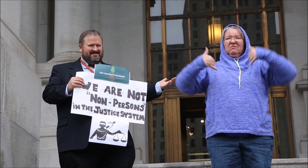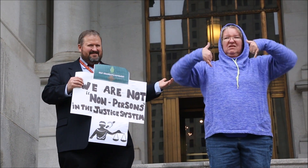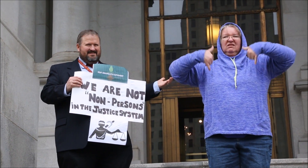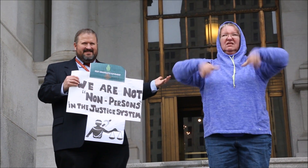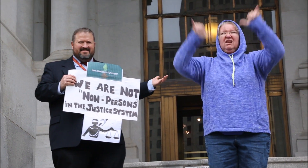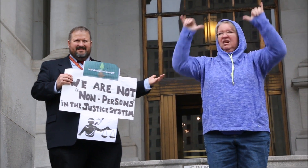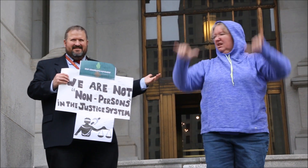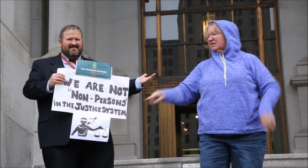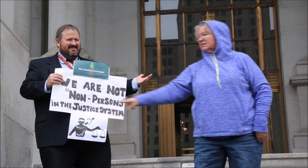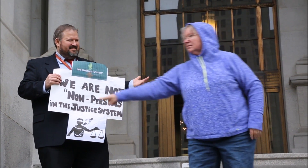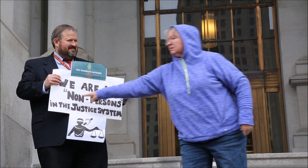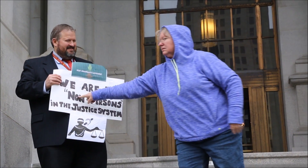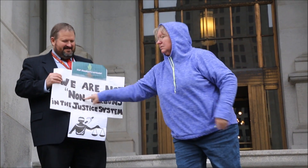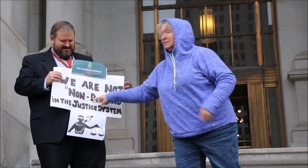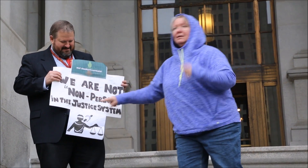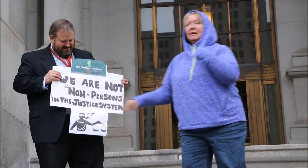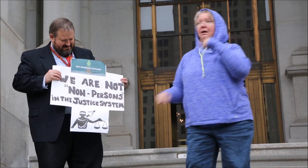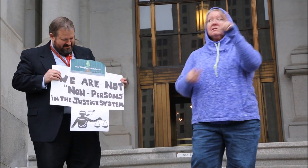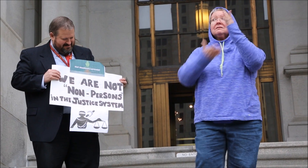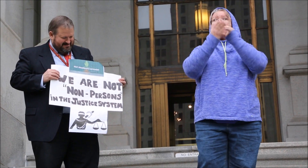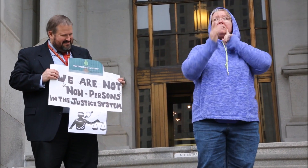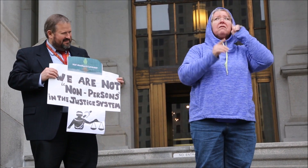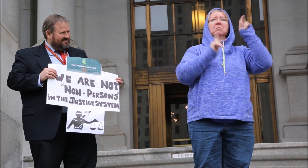with everybody else who was serving jury duty that day.